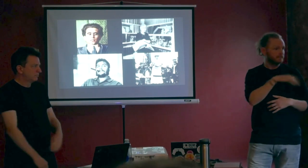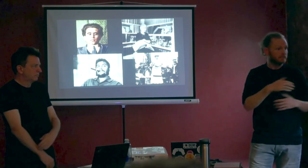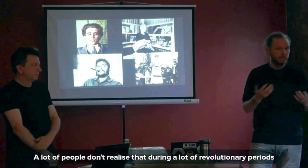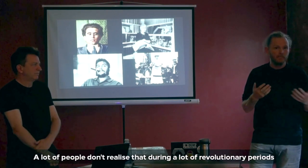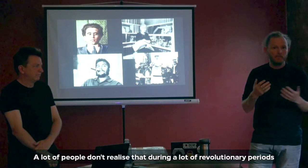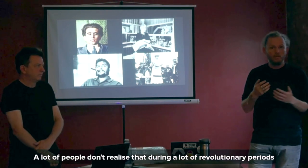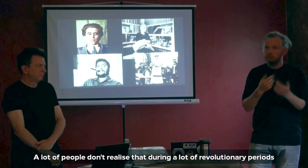and